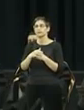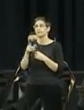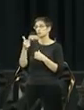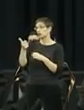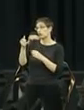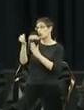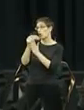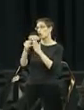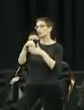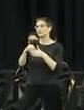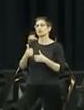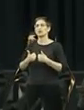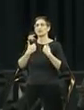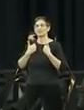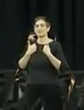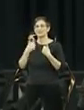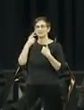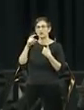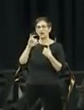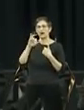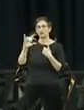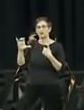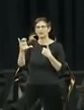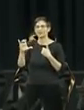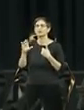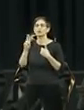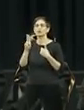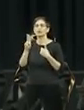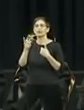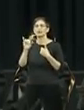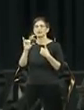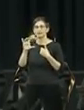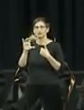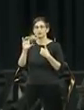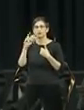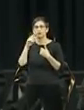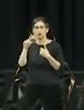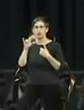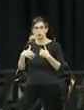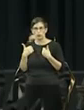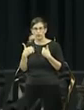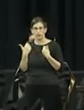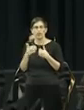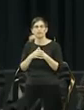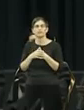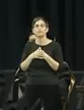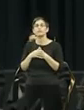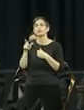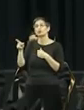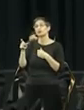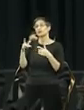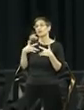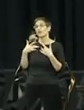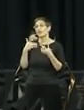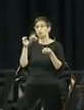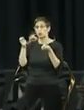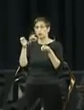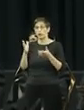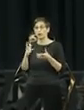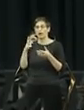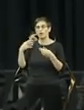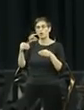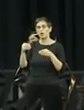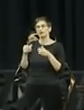in residence at Iowa City's United Action Center for Youth, and acted as events coordinator and marketing